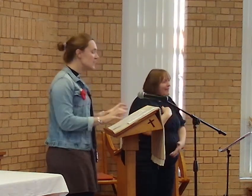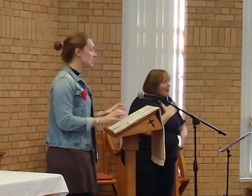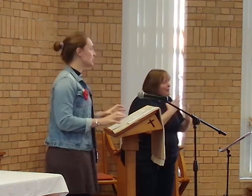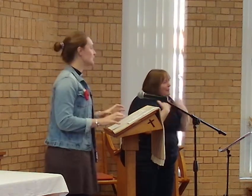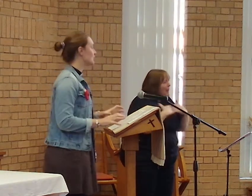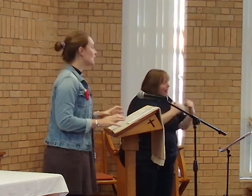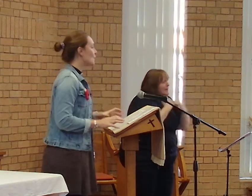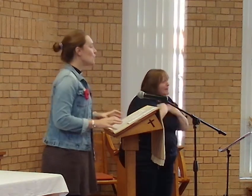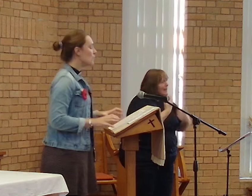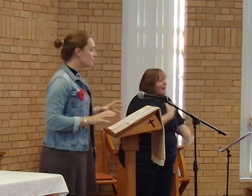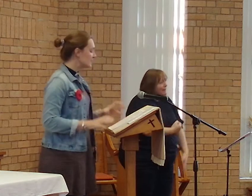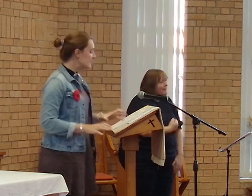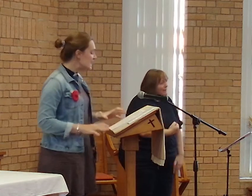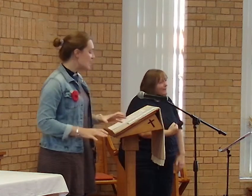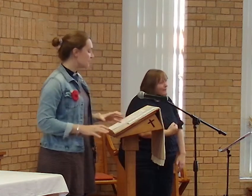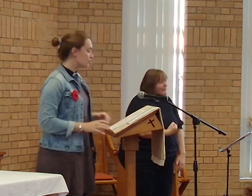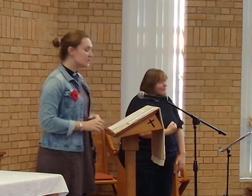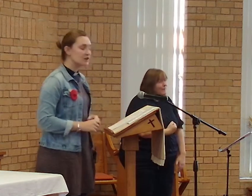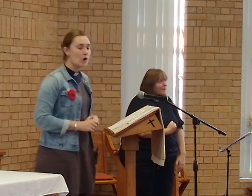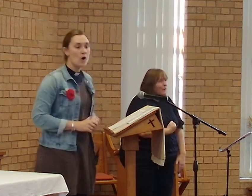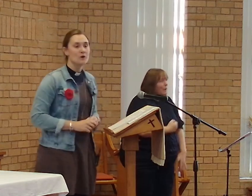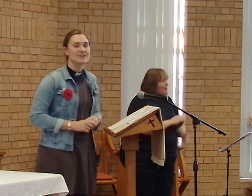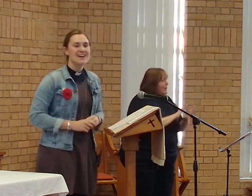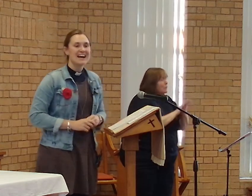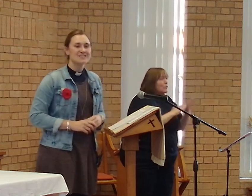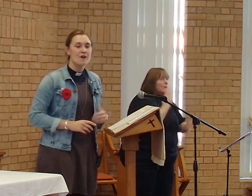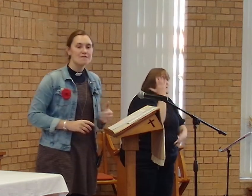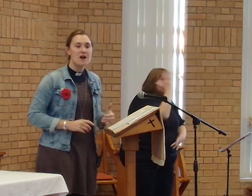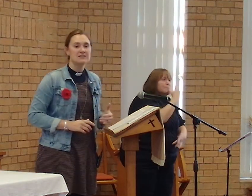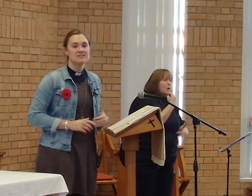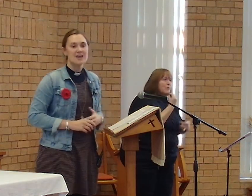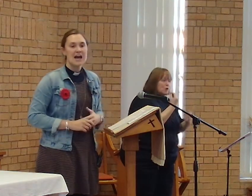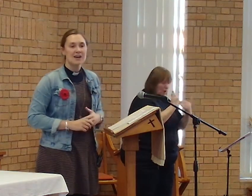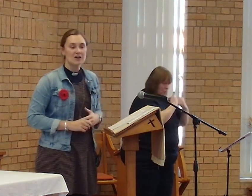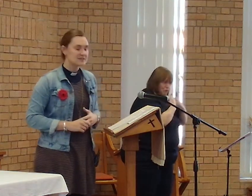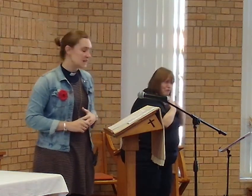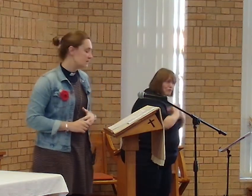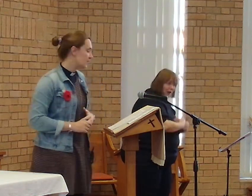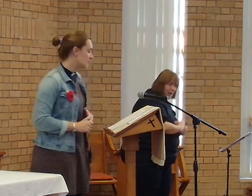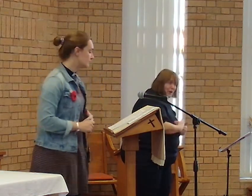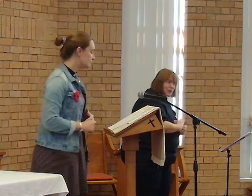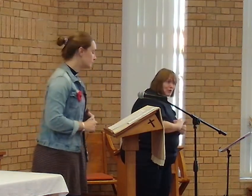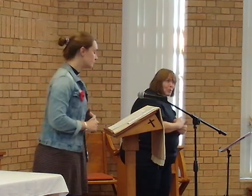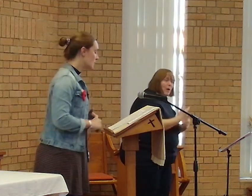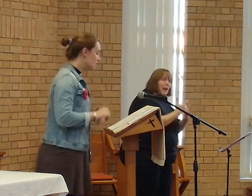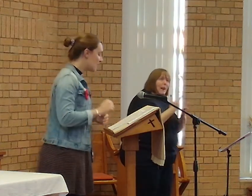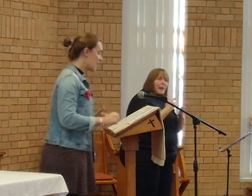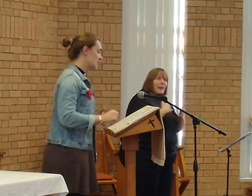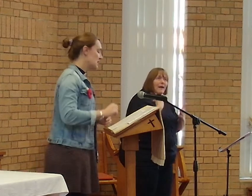spiritually rich when we live with God as our friend and our saviour.